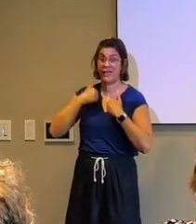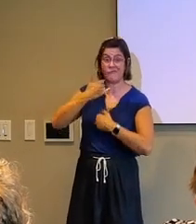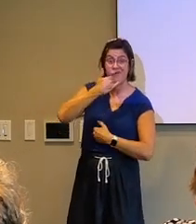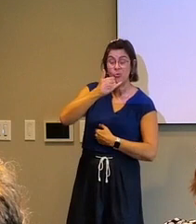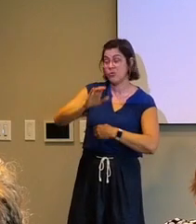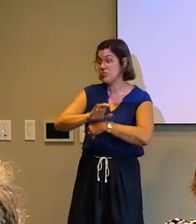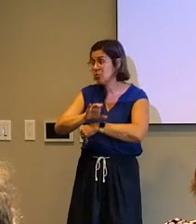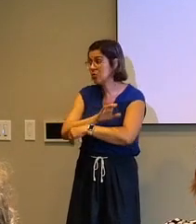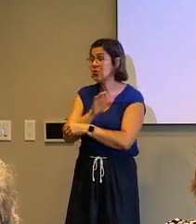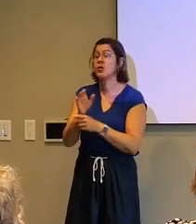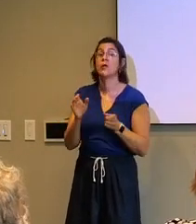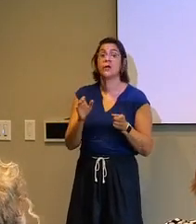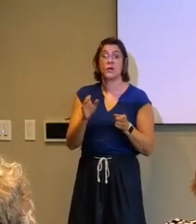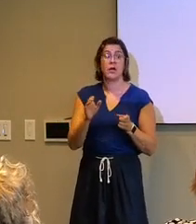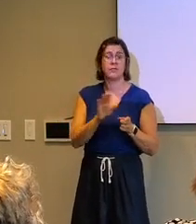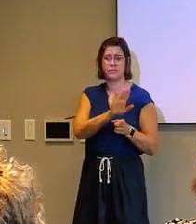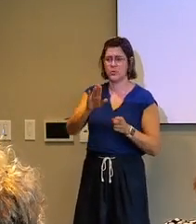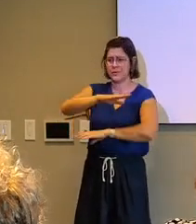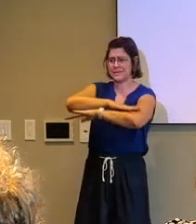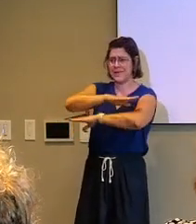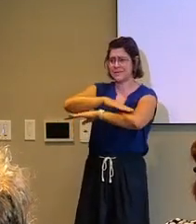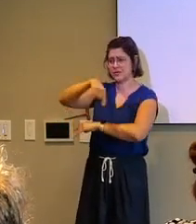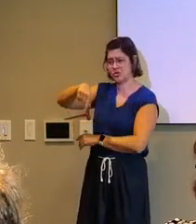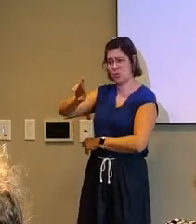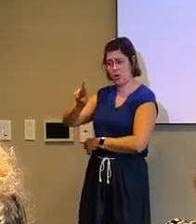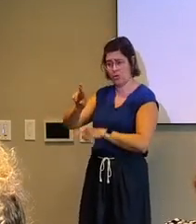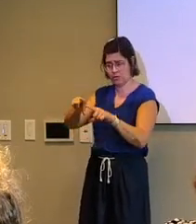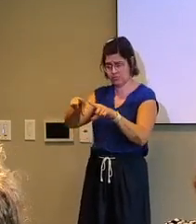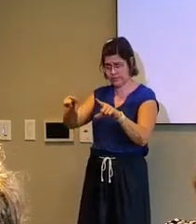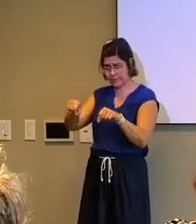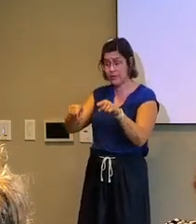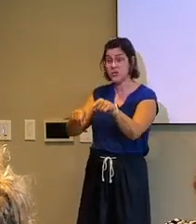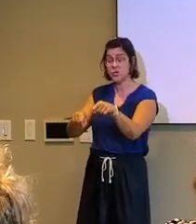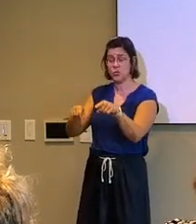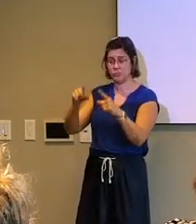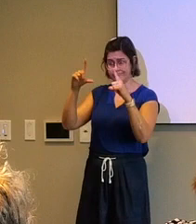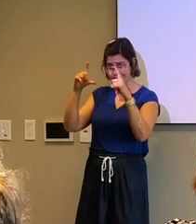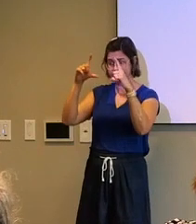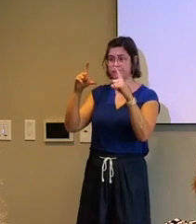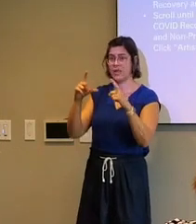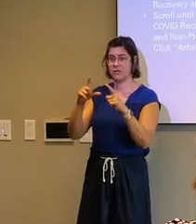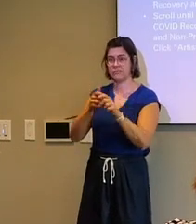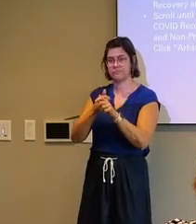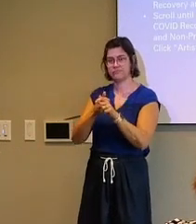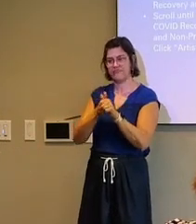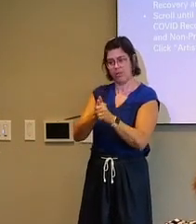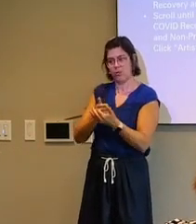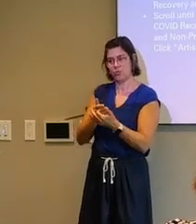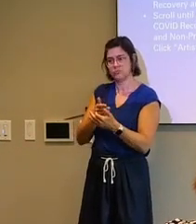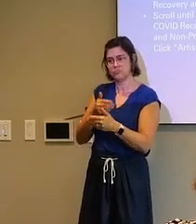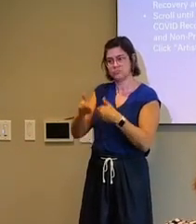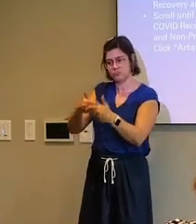whatever, there are QR codes on your desks. You can scan that to go through the application with me. Get there in just a